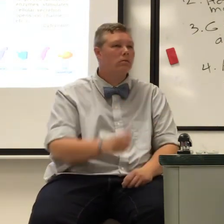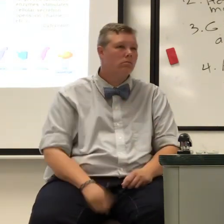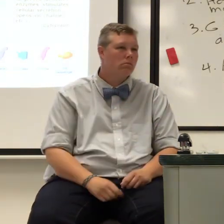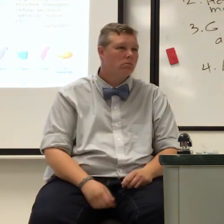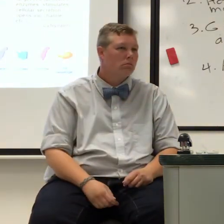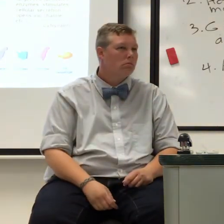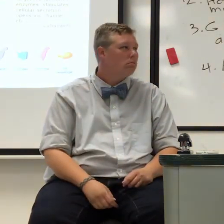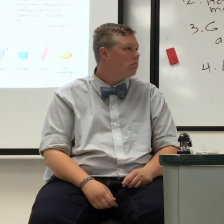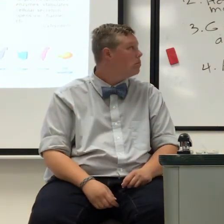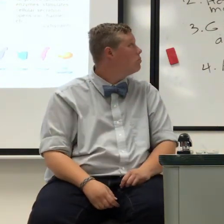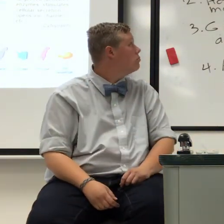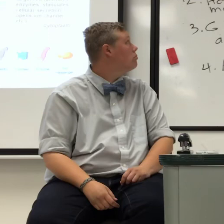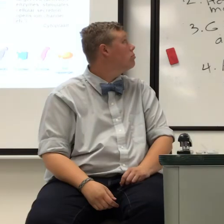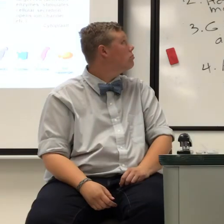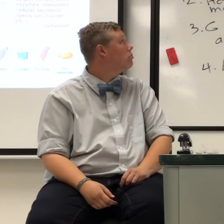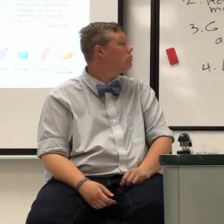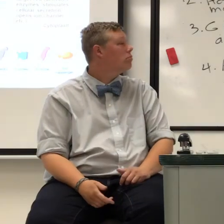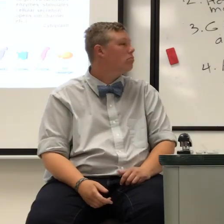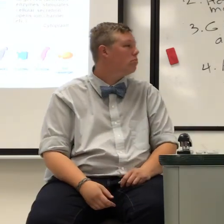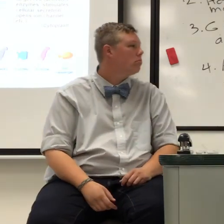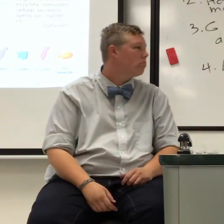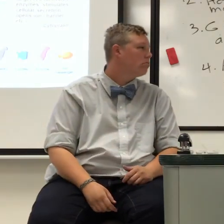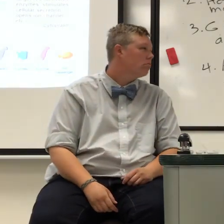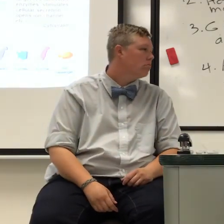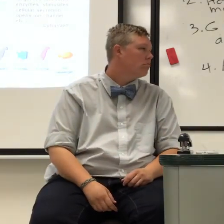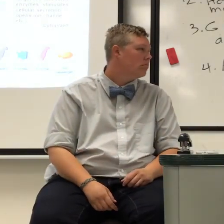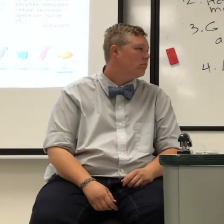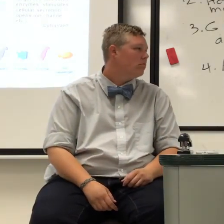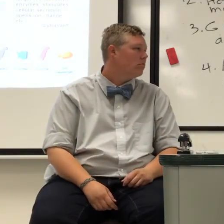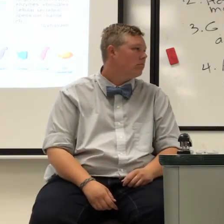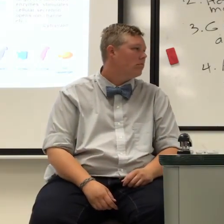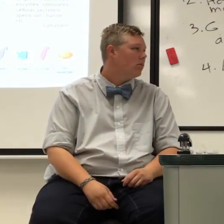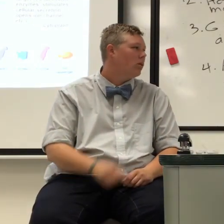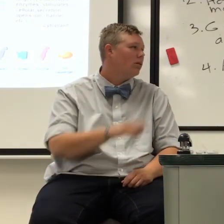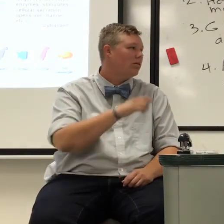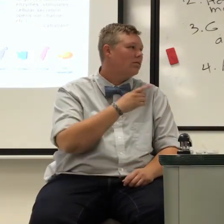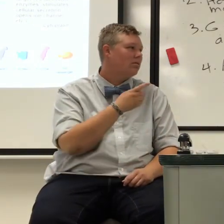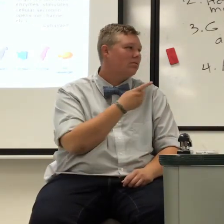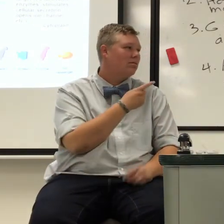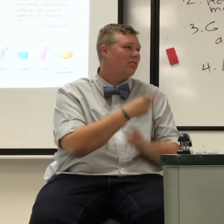1:10, 10 out.